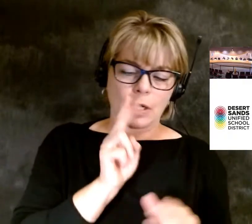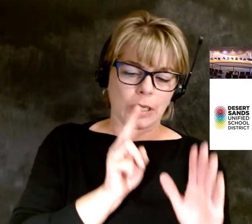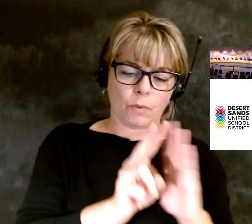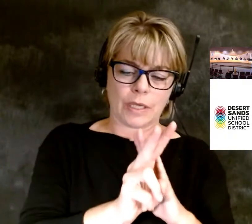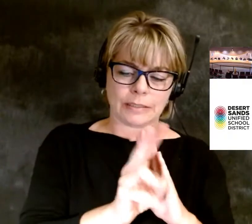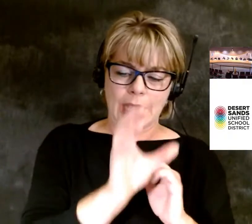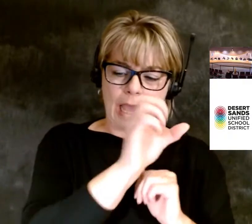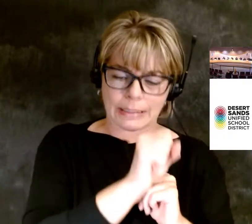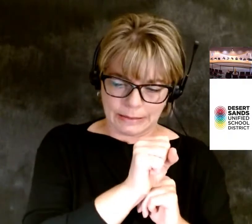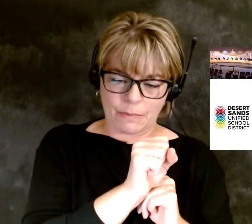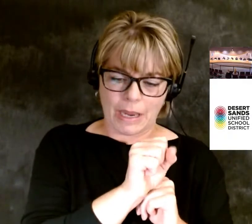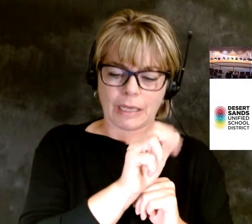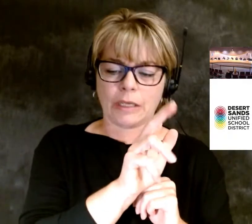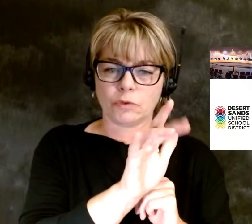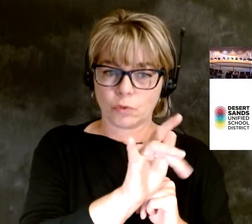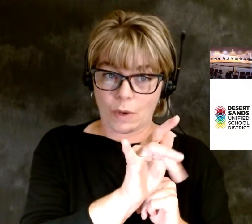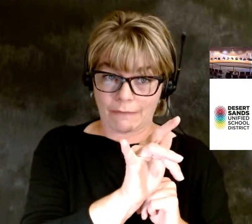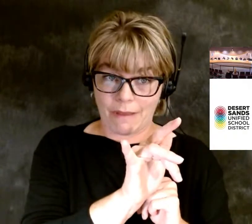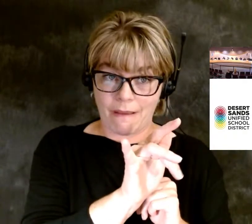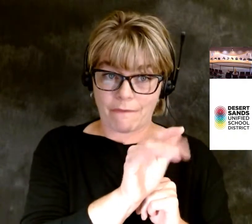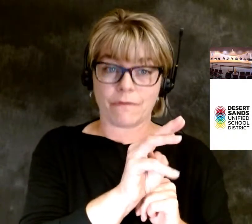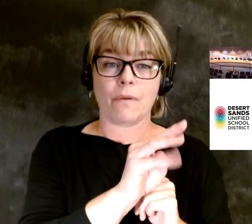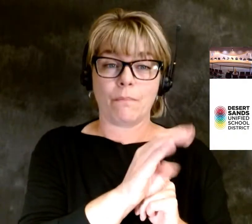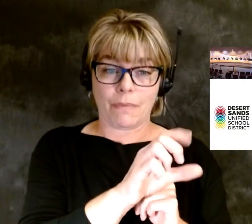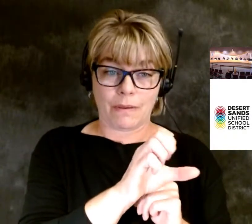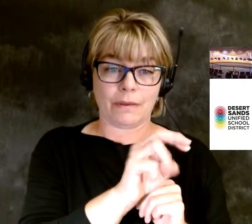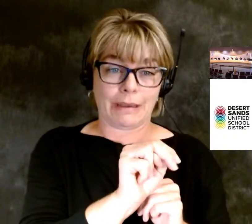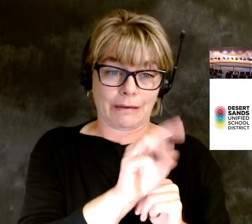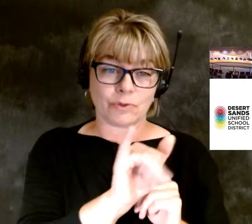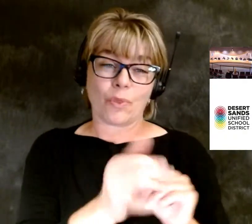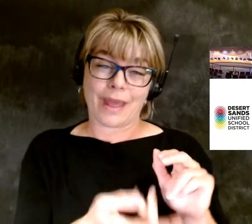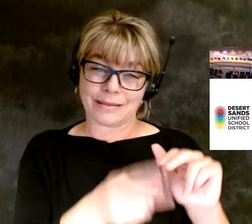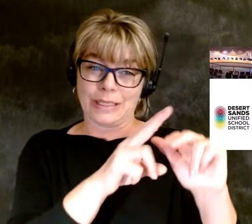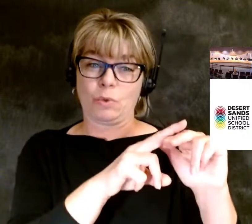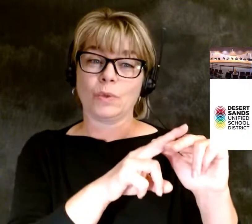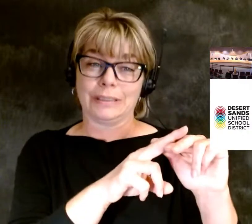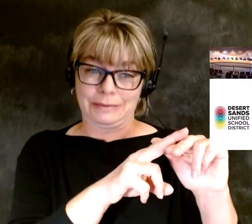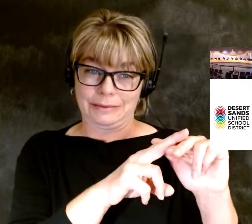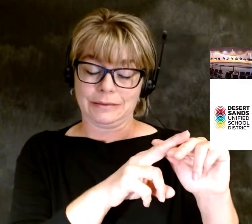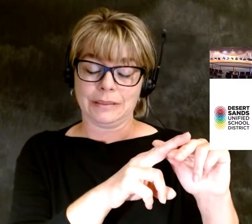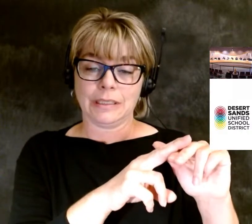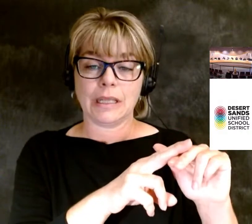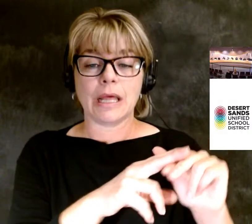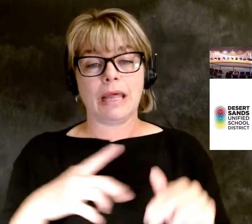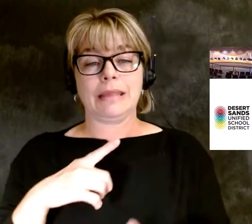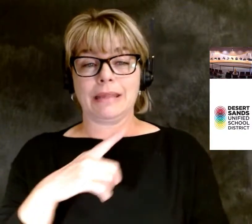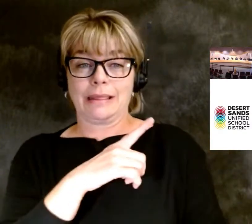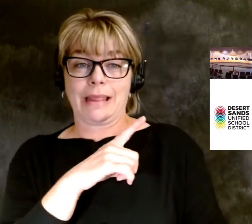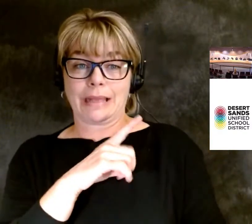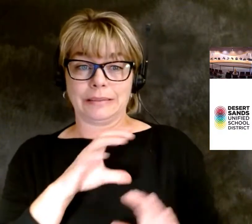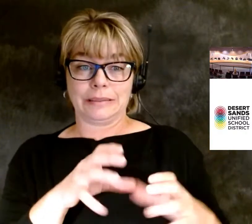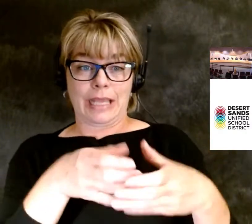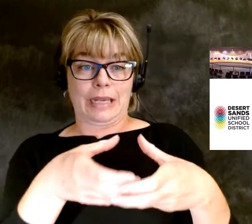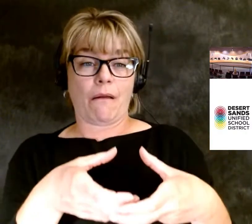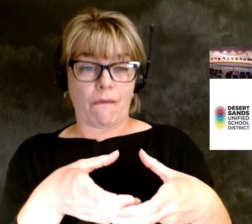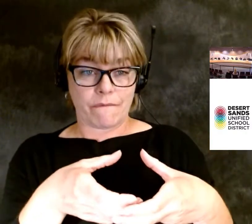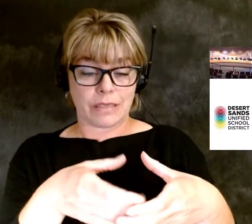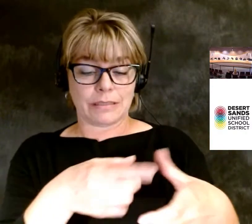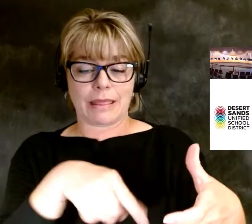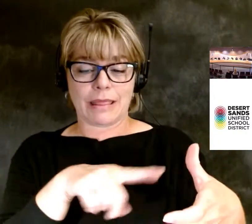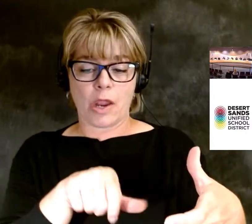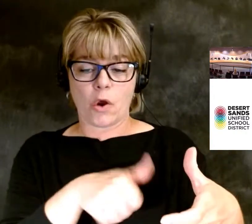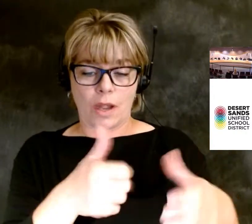has increased by about $9 billion. The Legislative Analyst's Office, which is another entity that works with